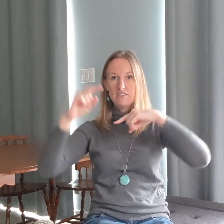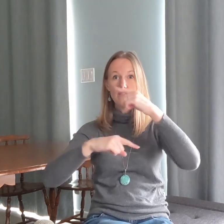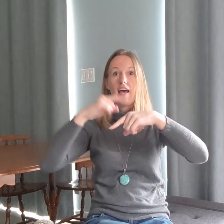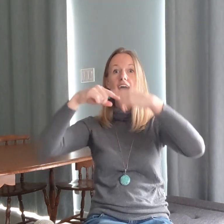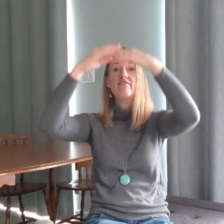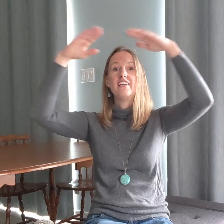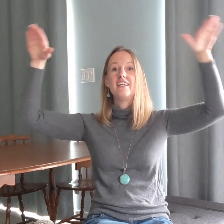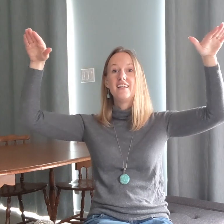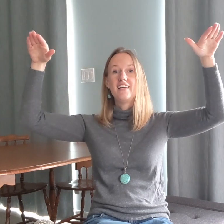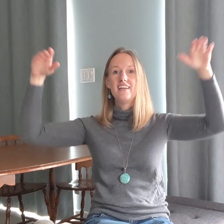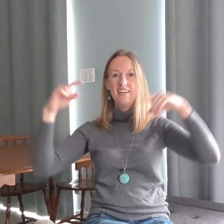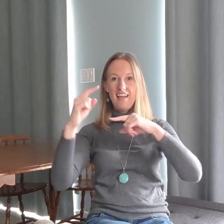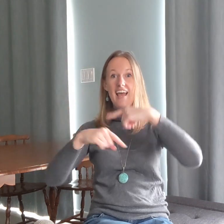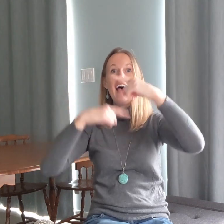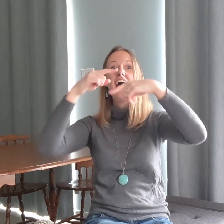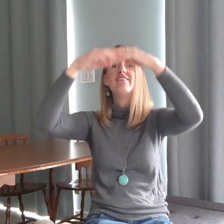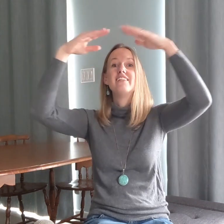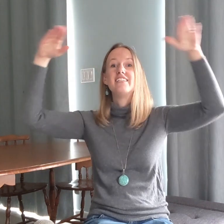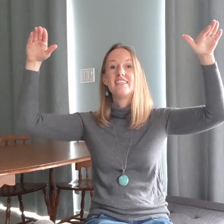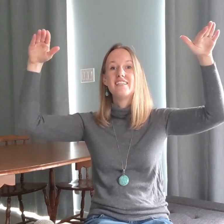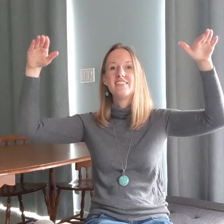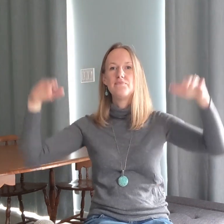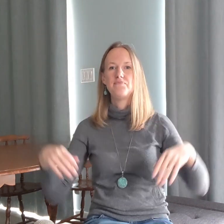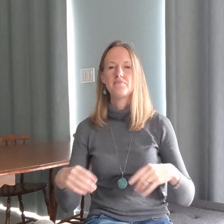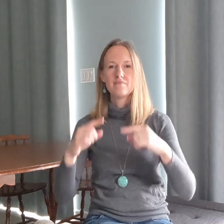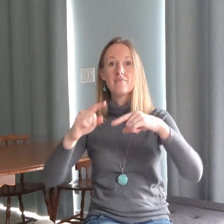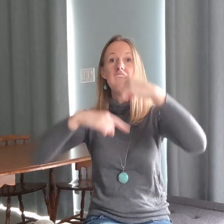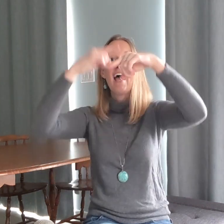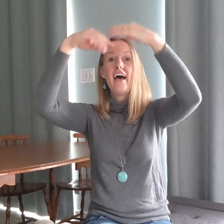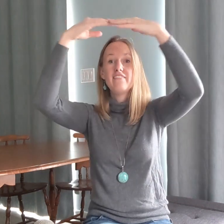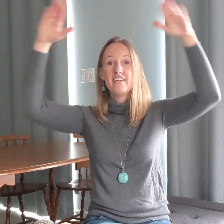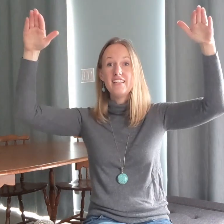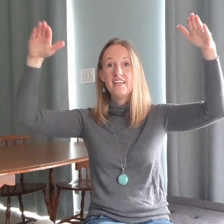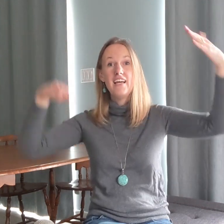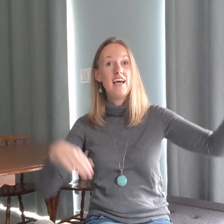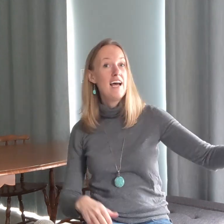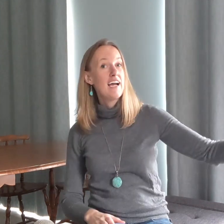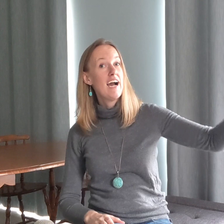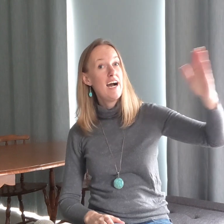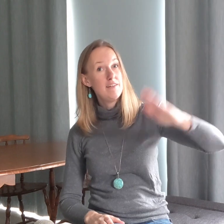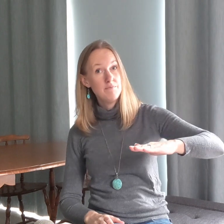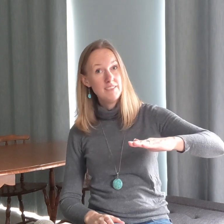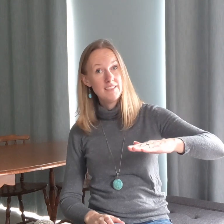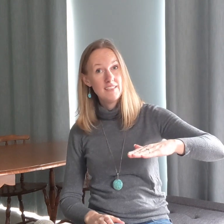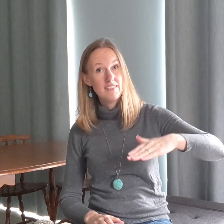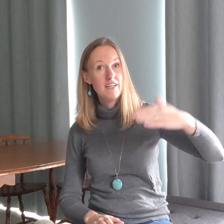so heaven heaven heaven comes non